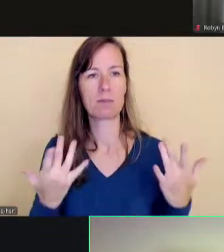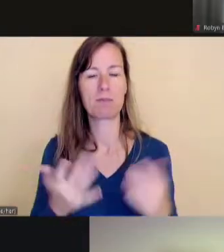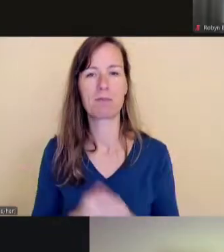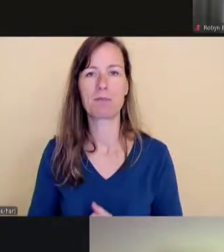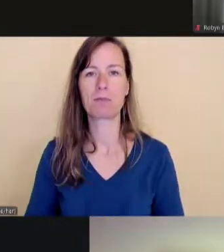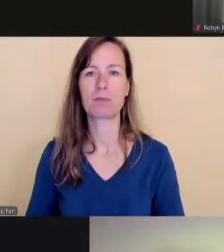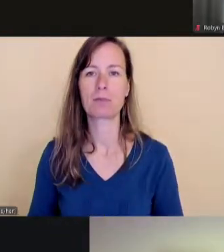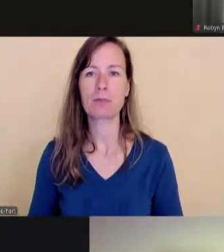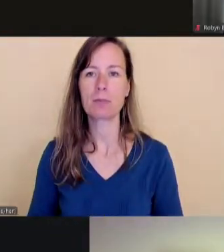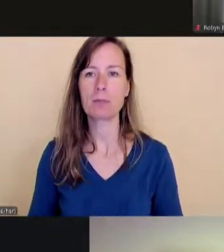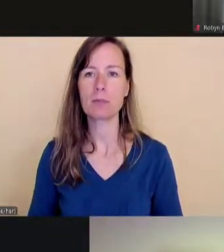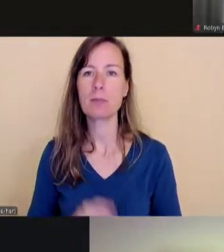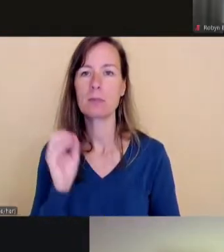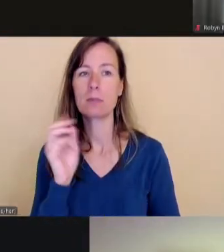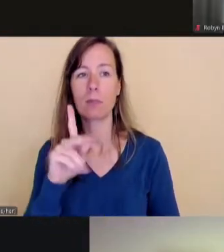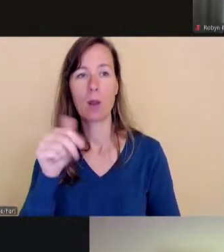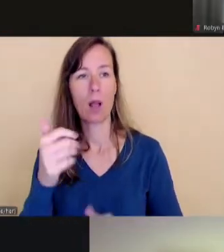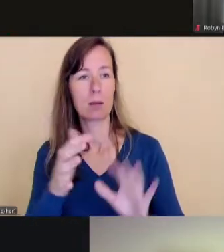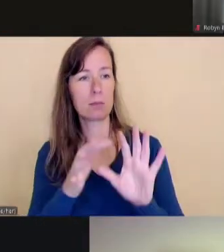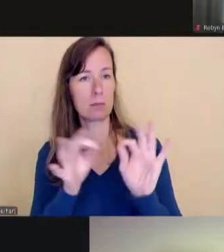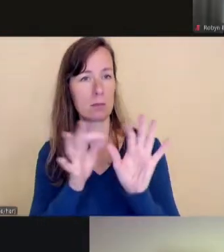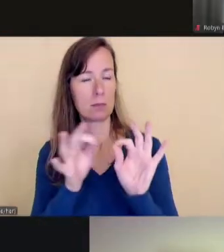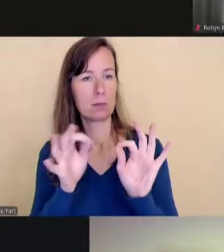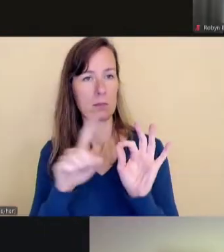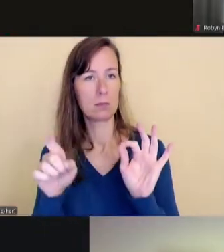All right, other questions or comments, council?